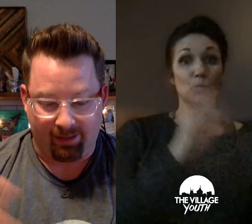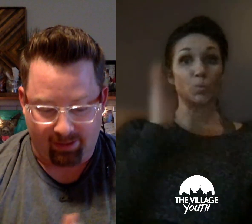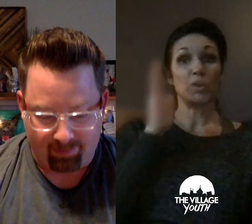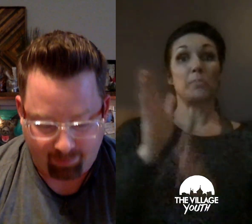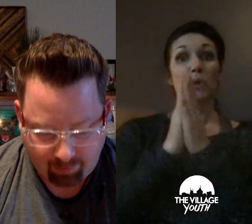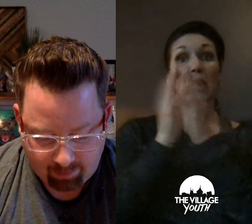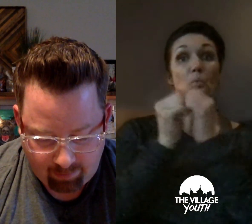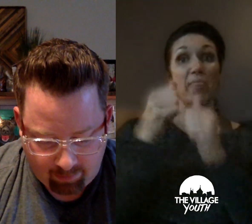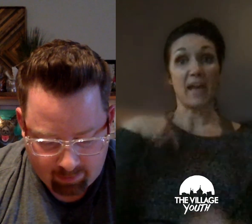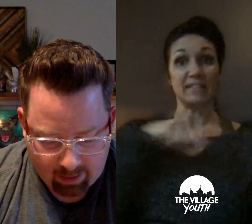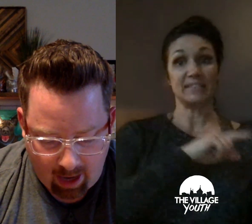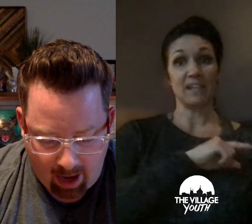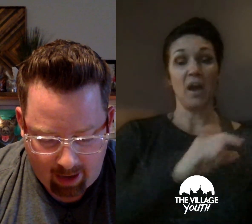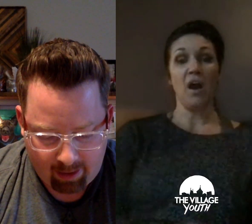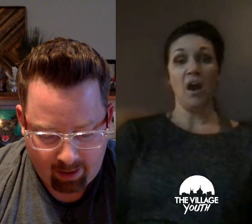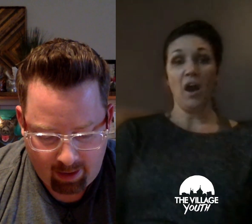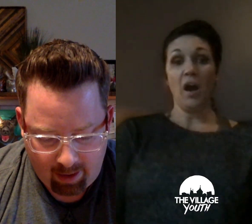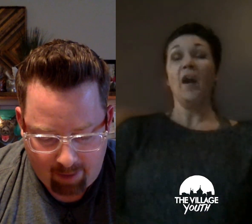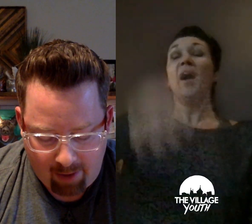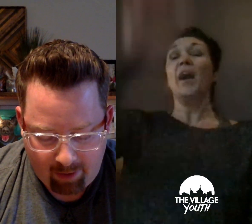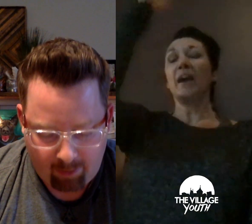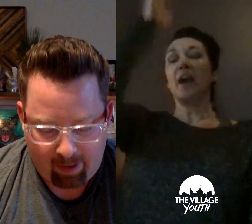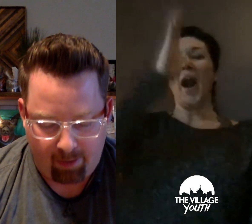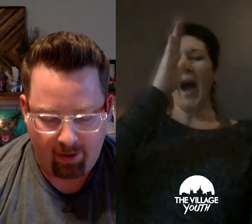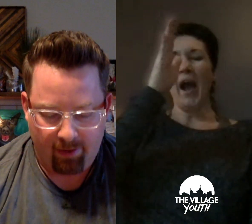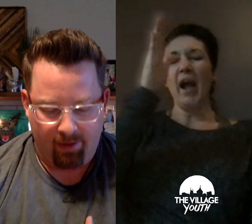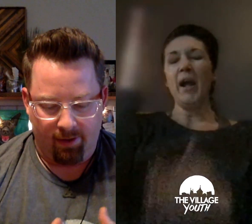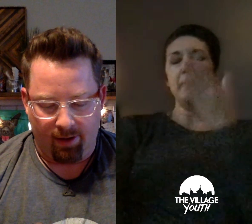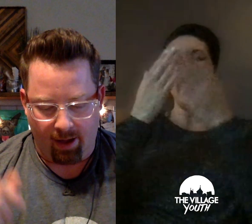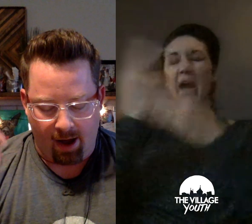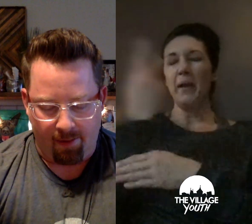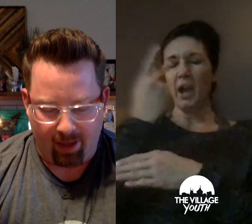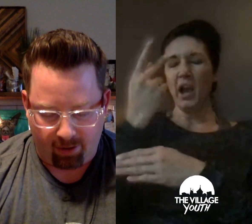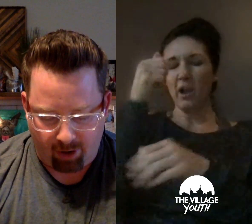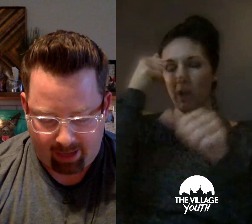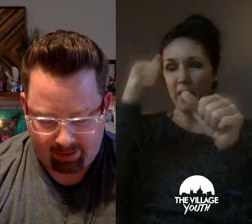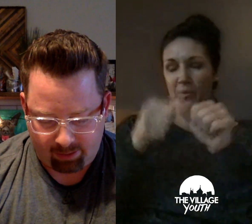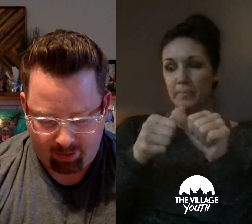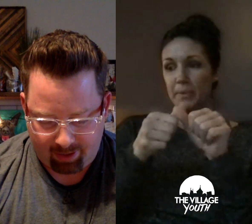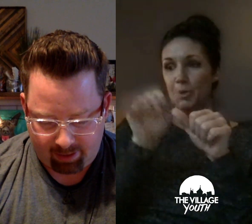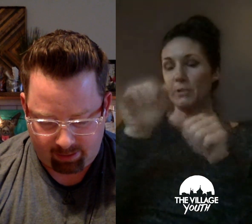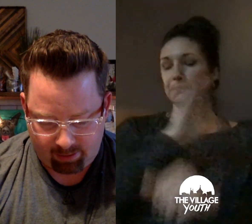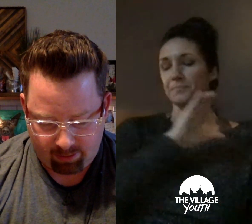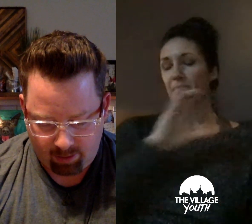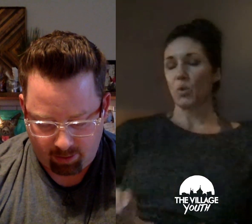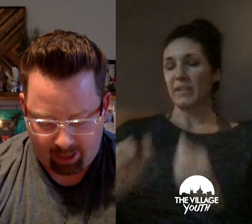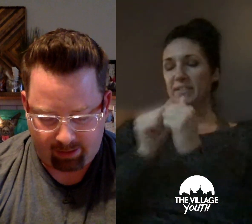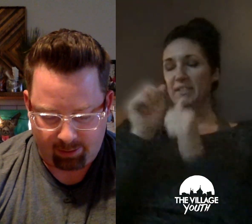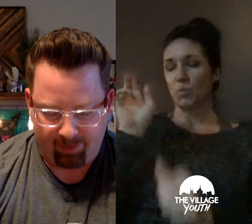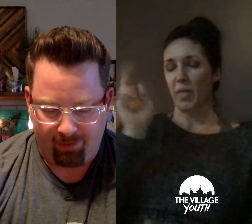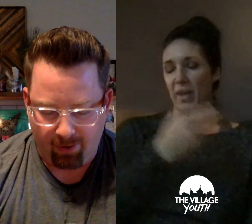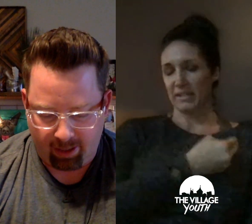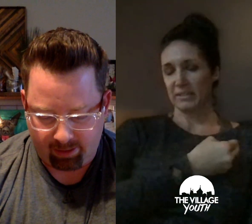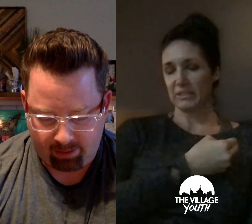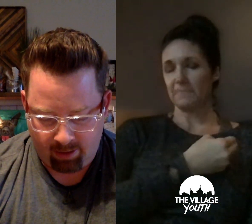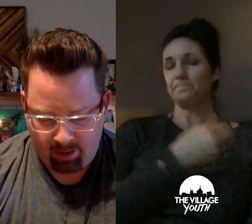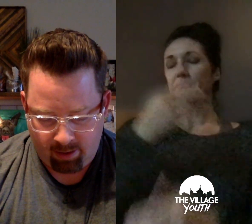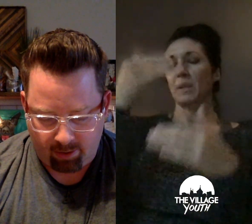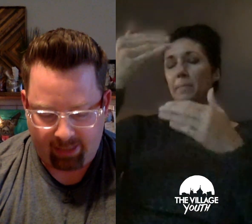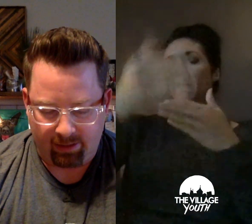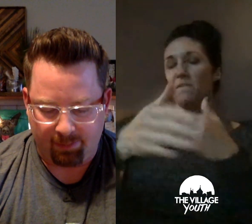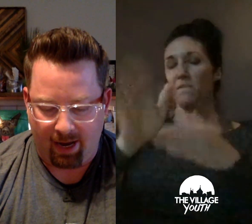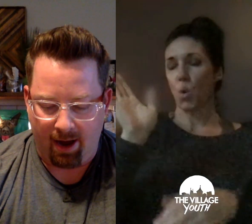with us. God, may we remember that Christ is with us, Christ is before